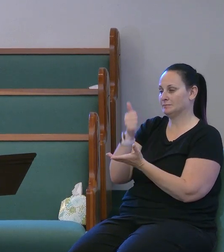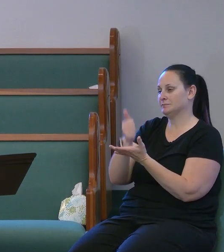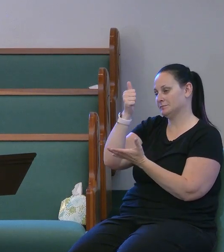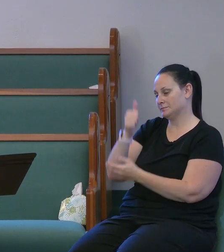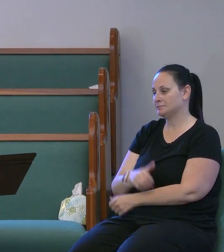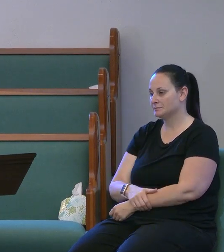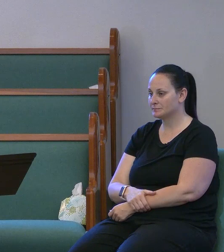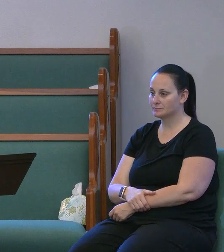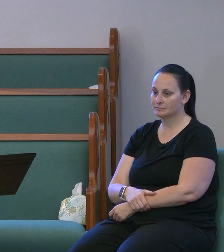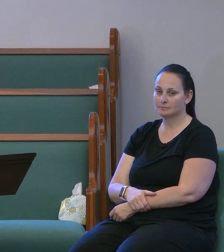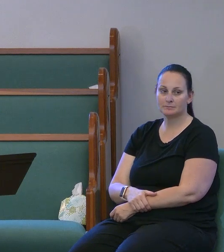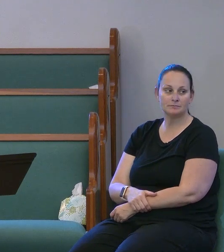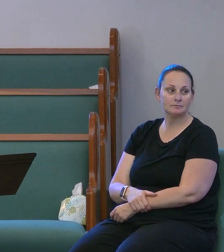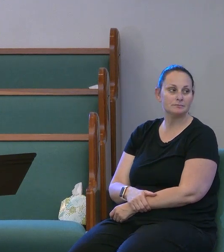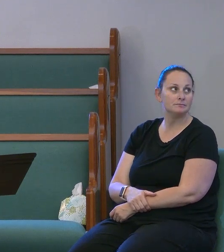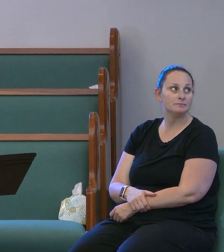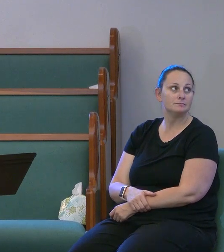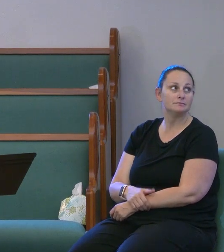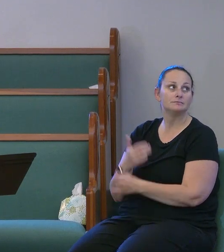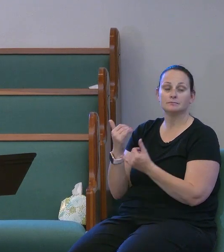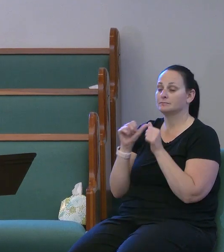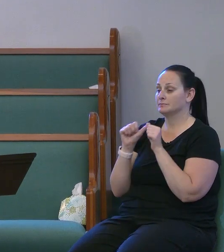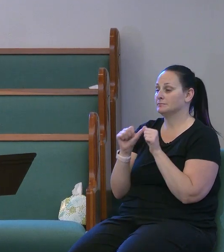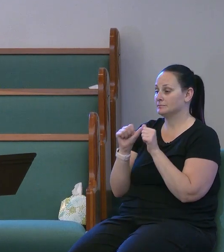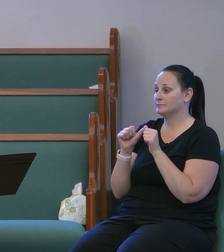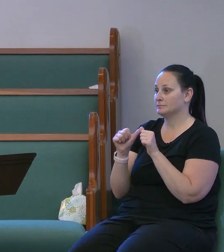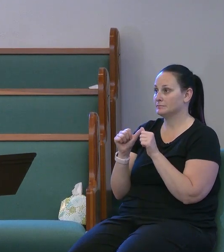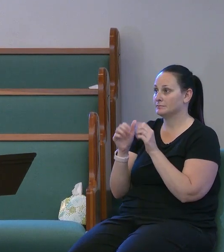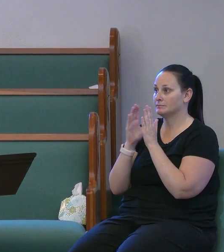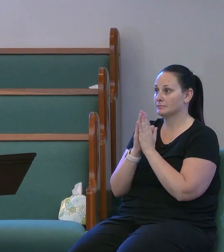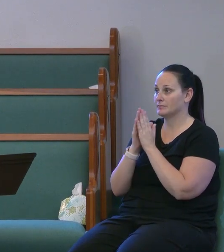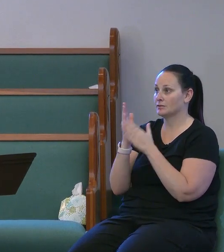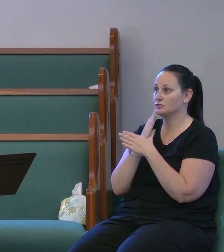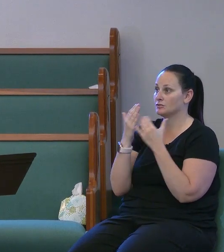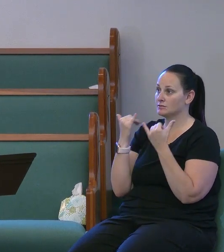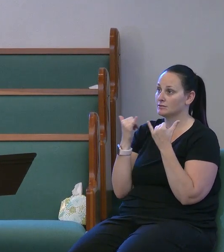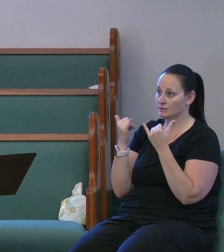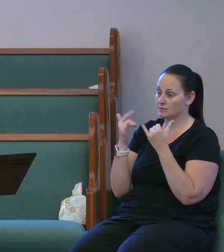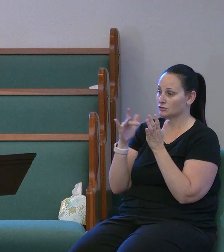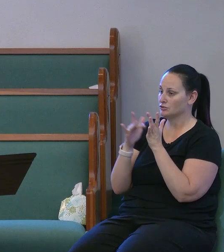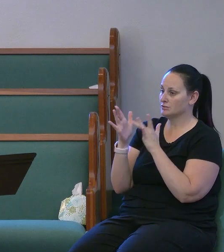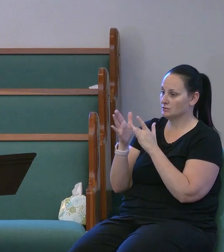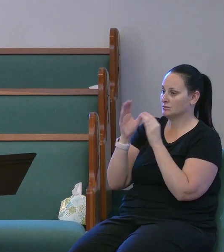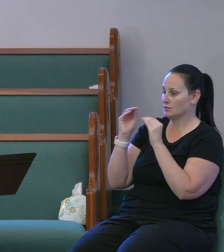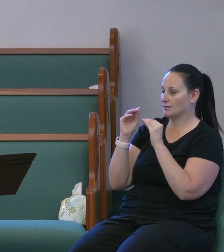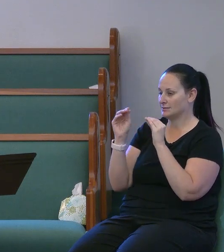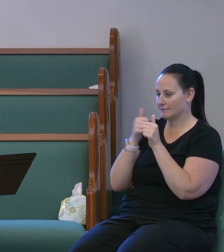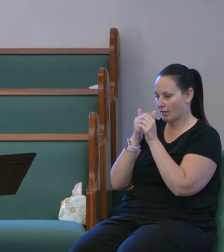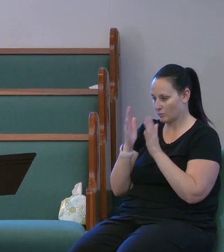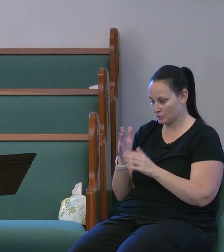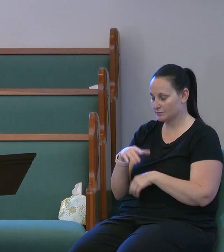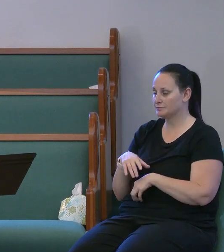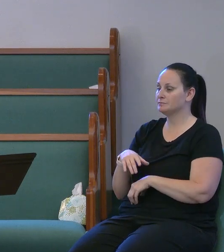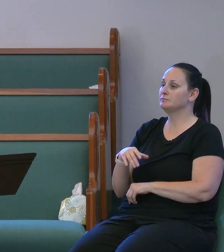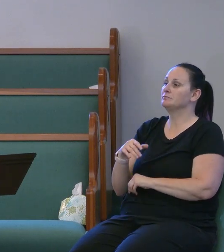Amen. Let us continue in the attitude of prayer as we share together the prayer that Jesus taught his followers by